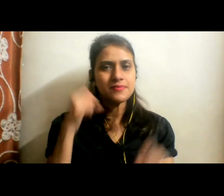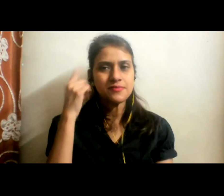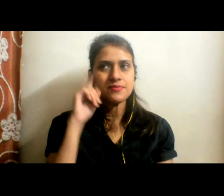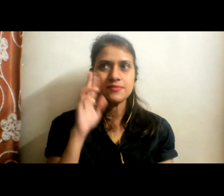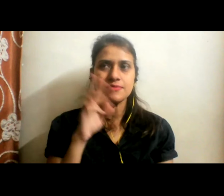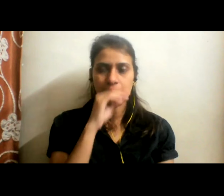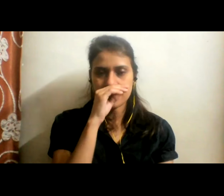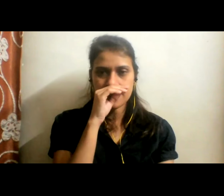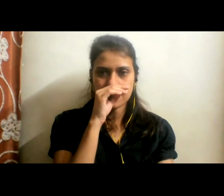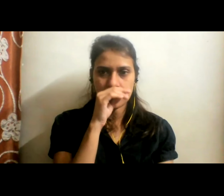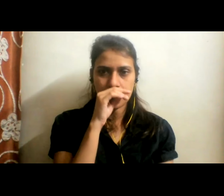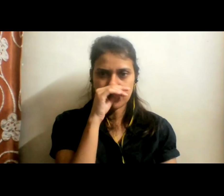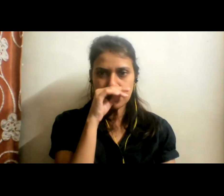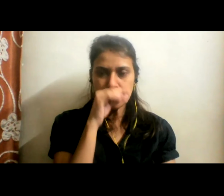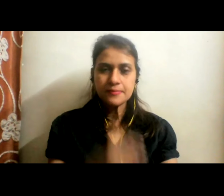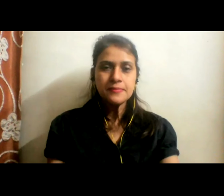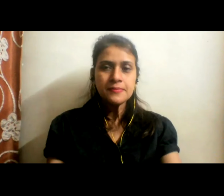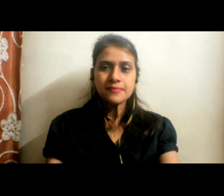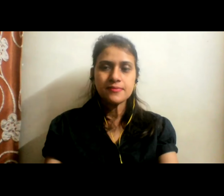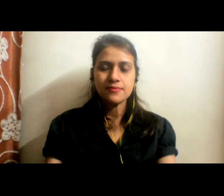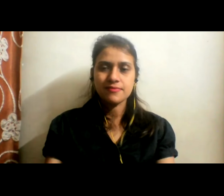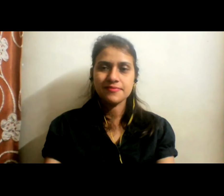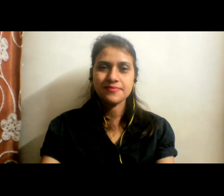well. Thank you.